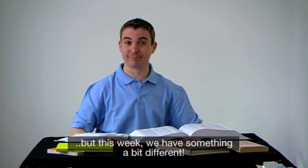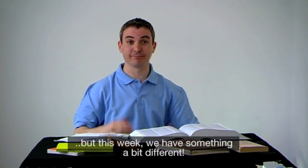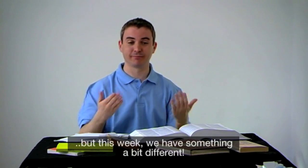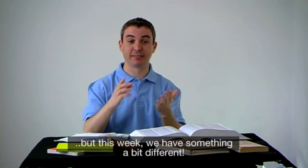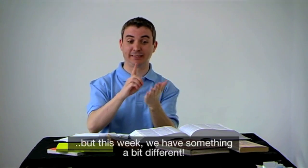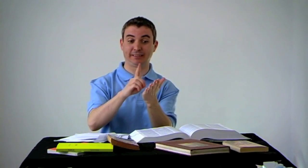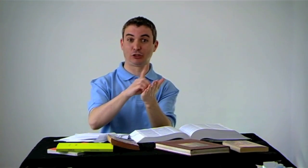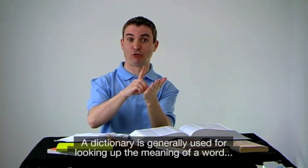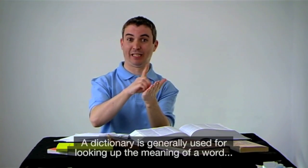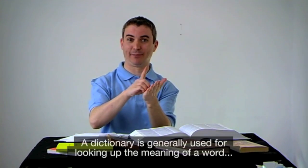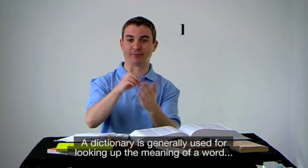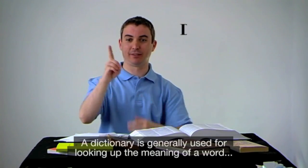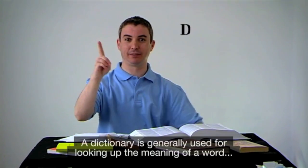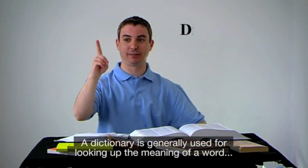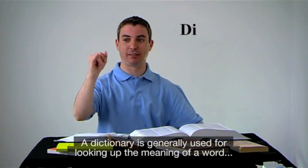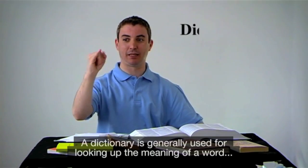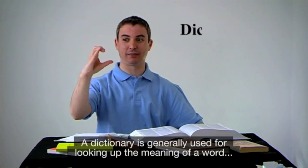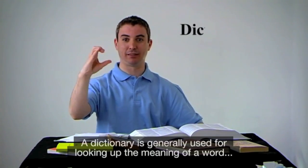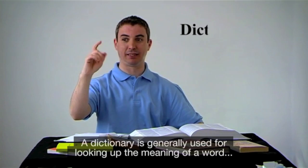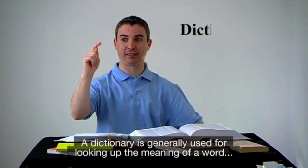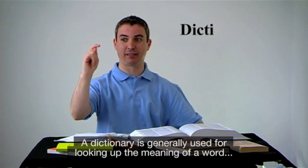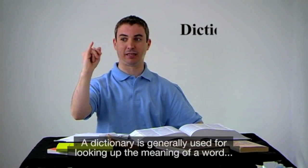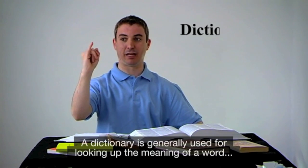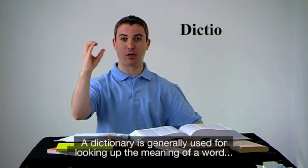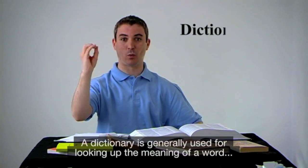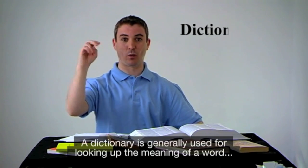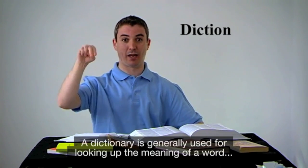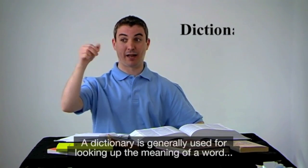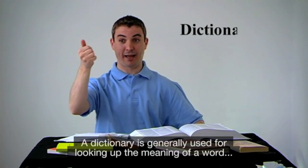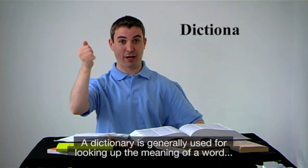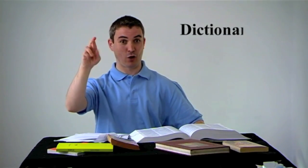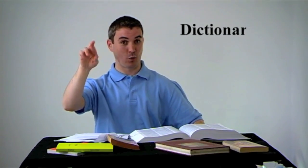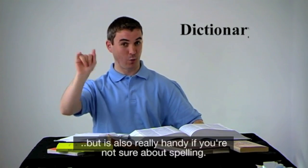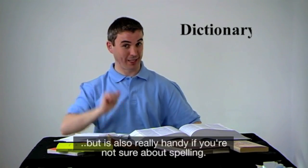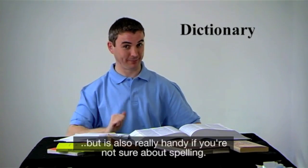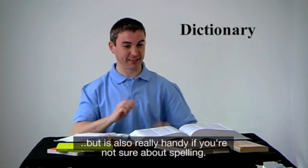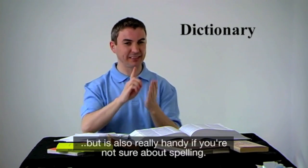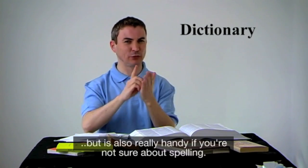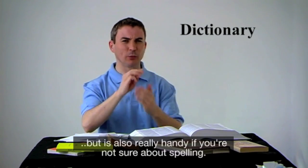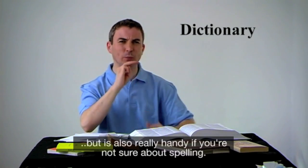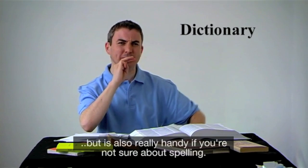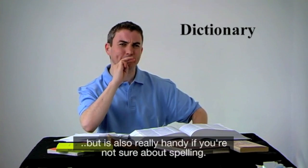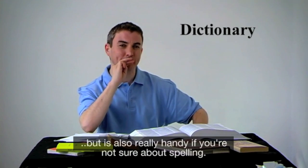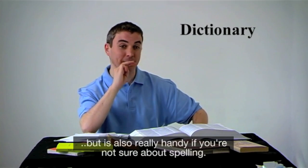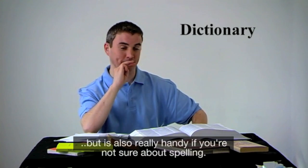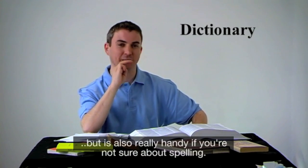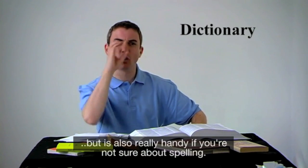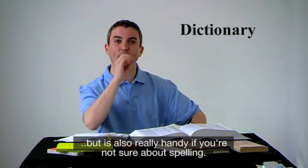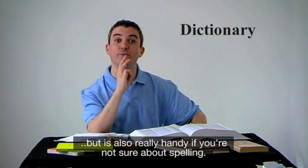A dictionary is generally used for looking up the meaning of a word, but is also really handy if you're not sure about spelling. Let's